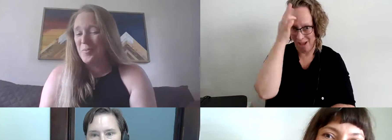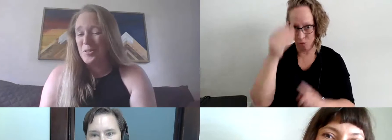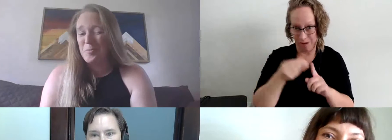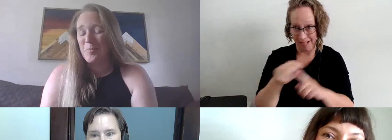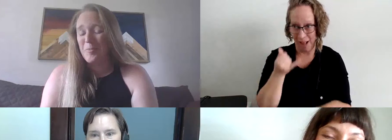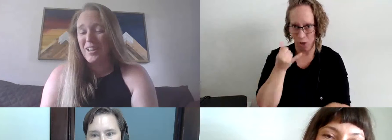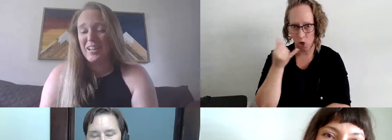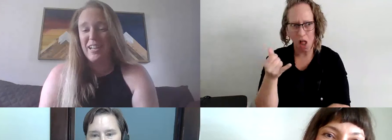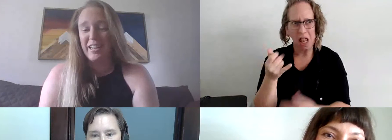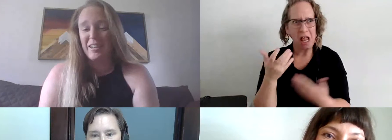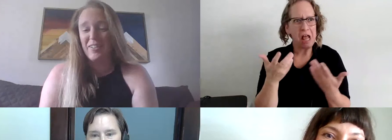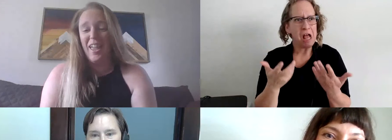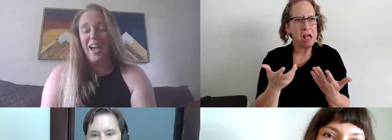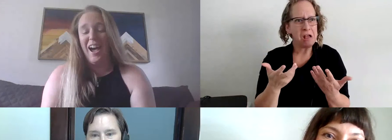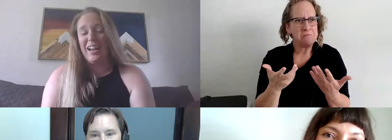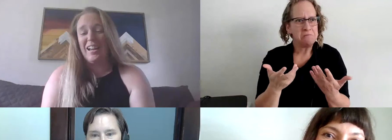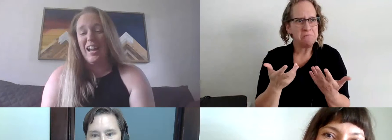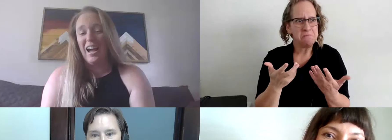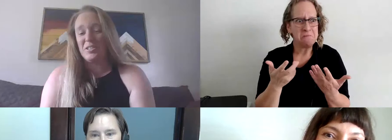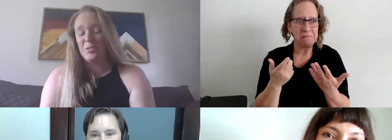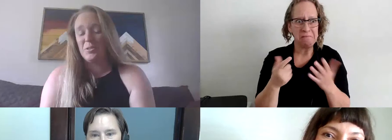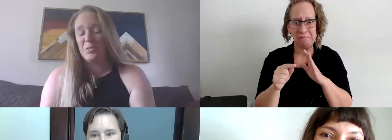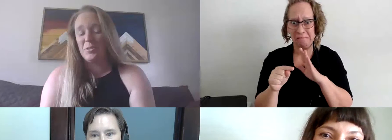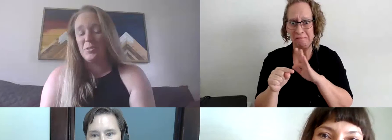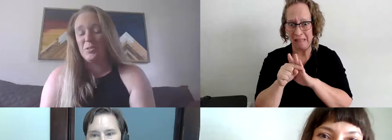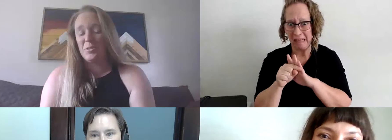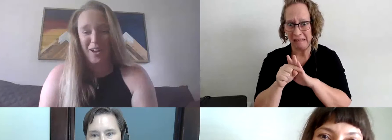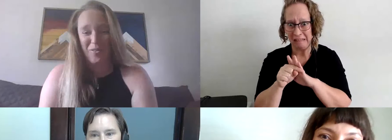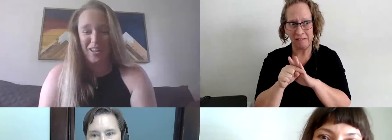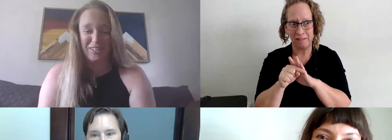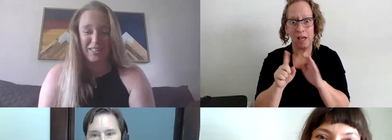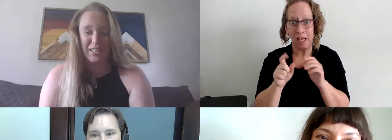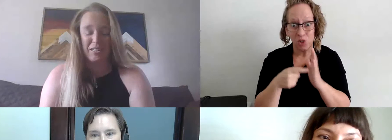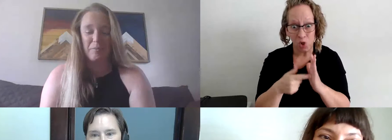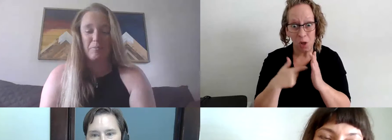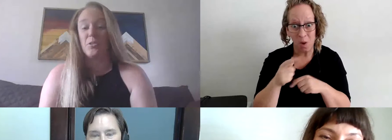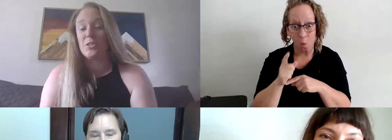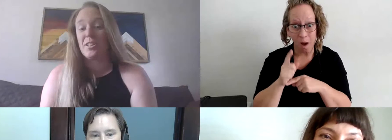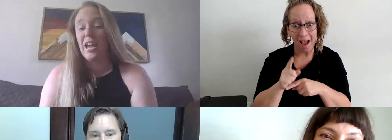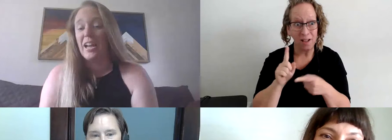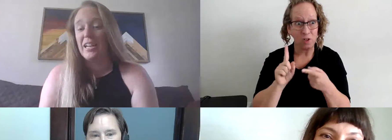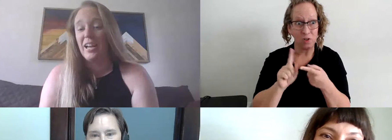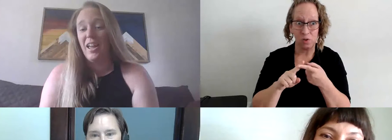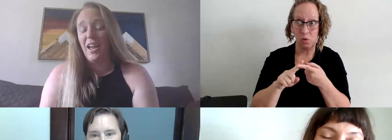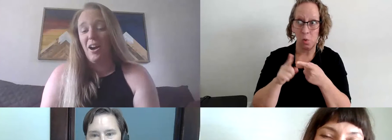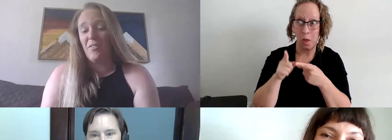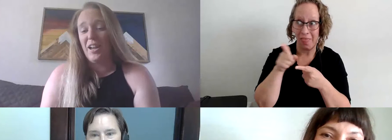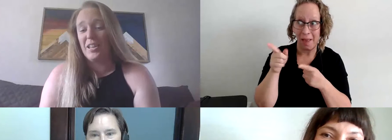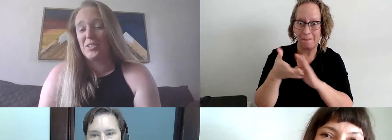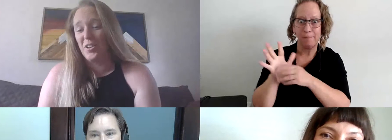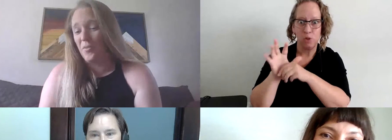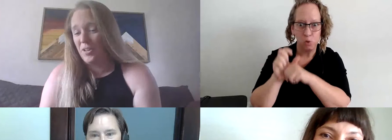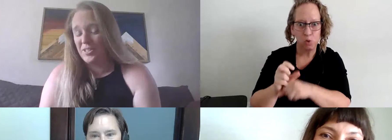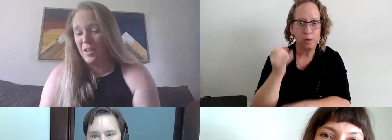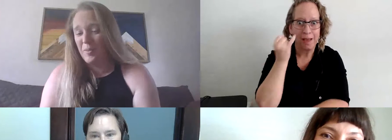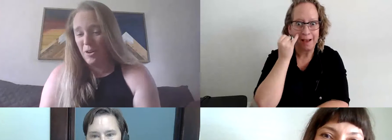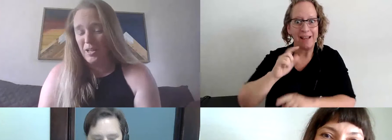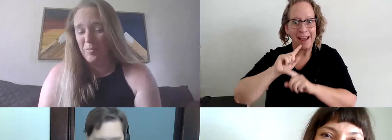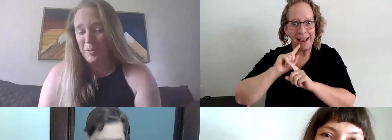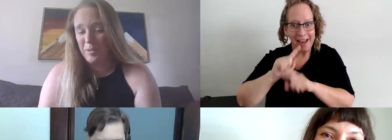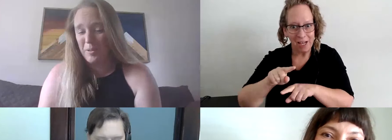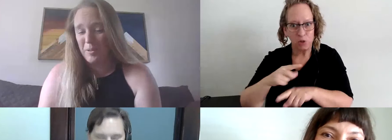has for the most part been kind of negative. It took me quite a while to get them used to the idea of answering a